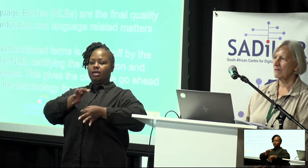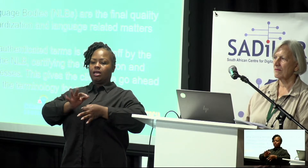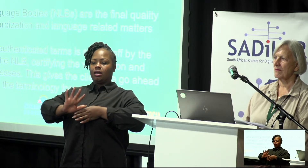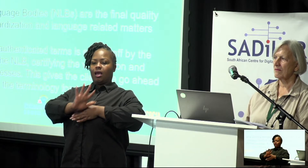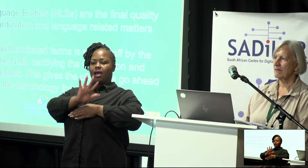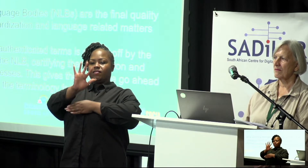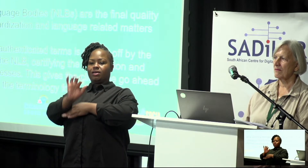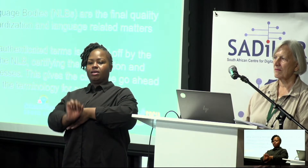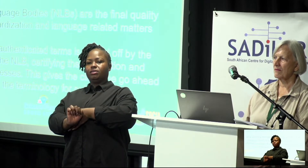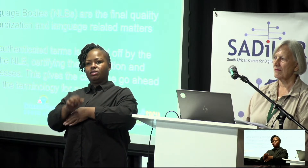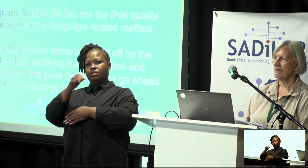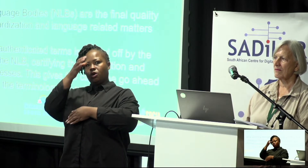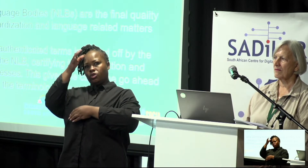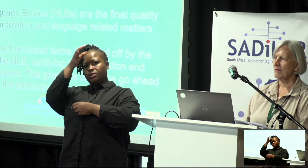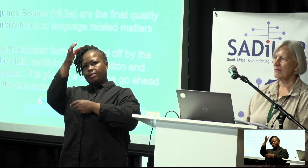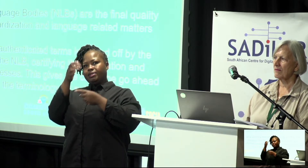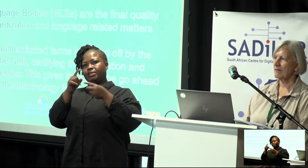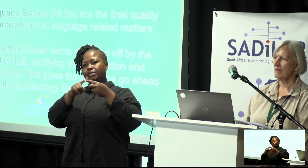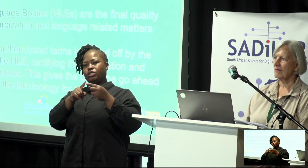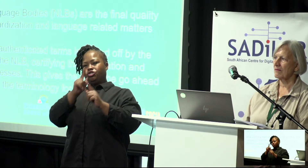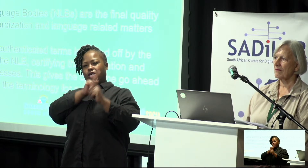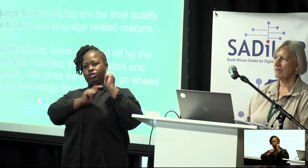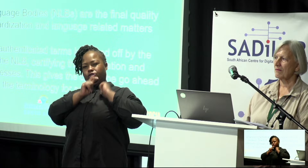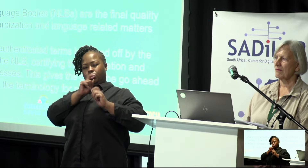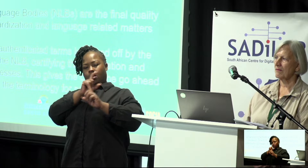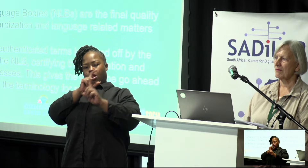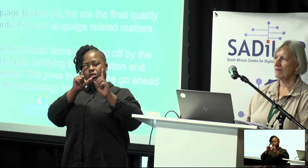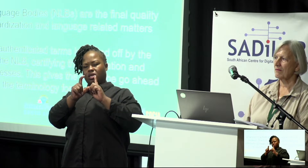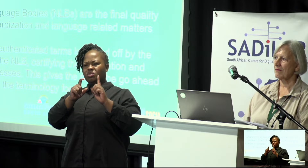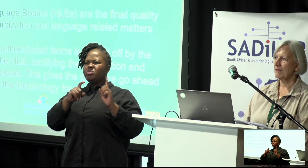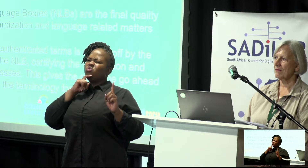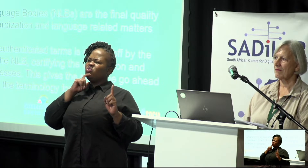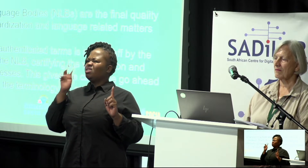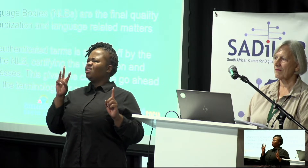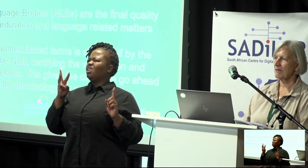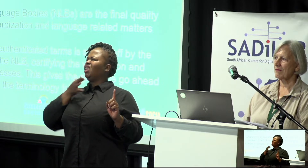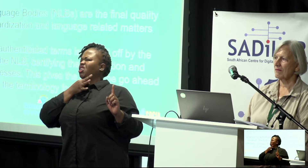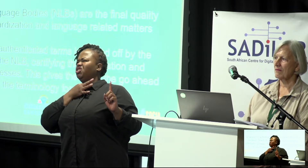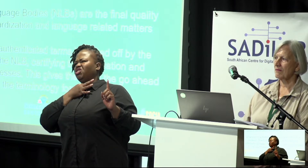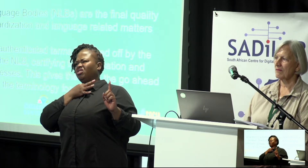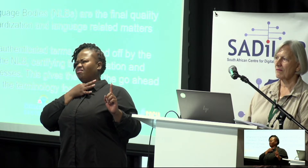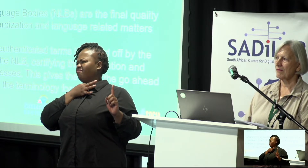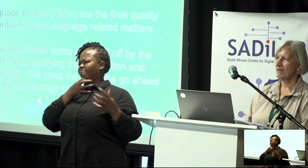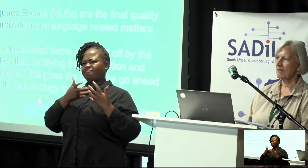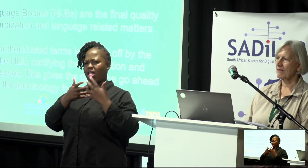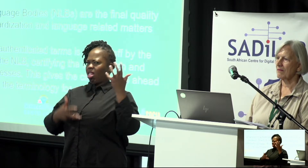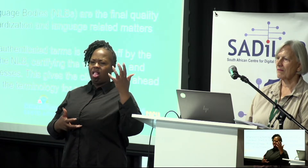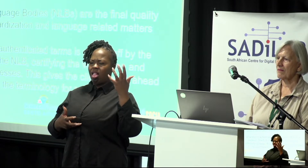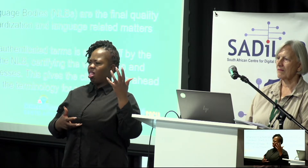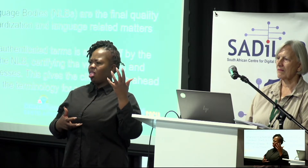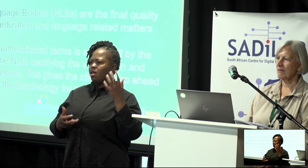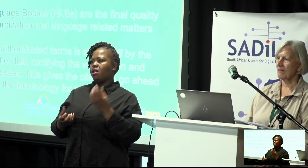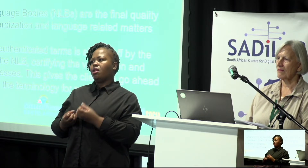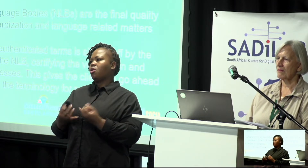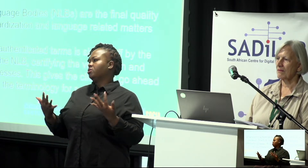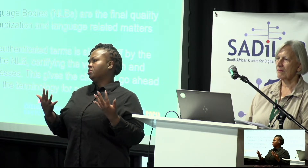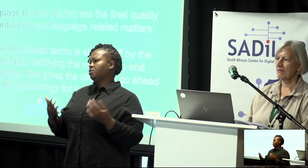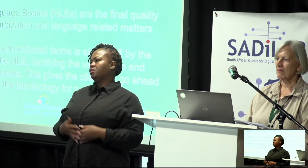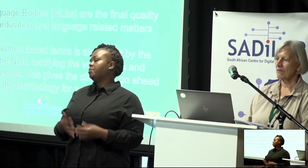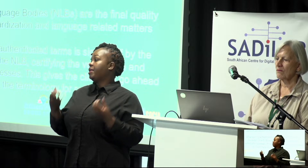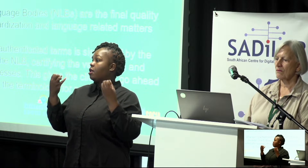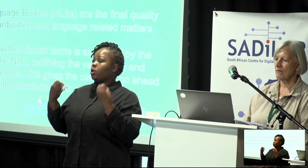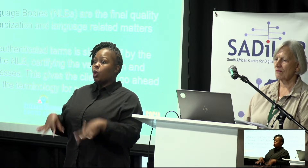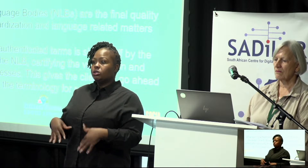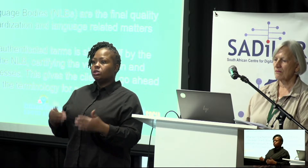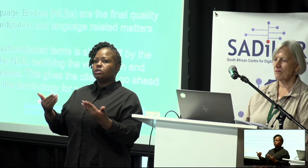African concepts, traditions, and cultures using Western language. A lot is lost in translation.